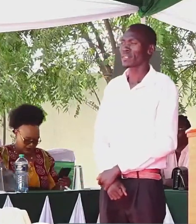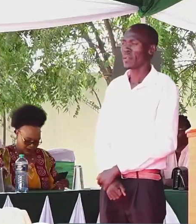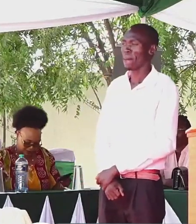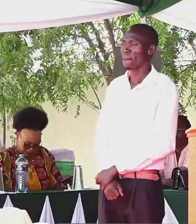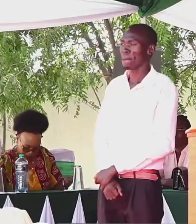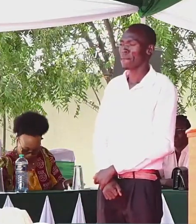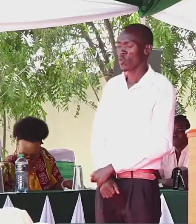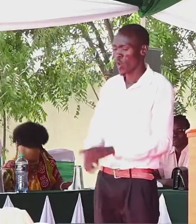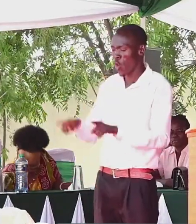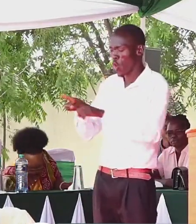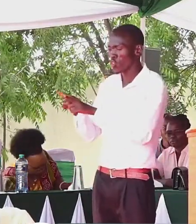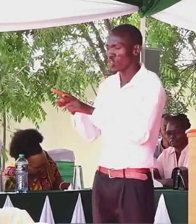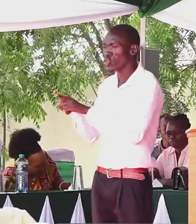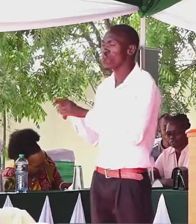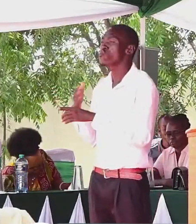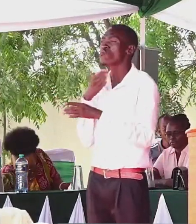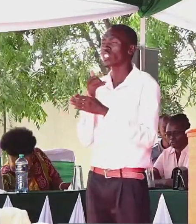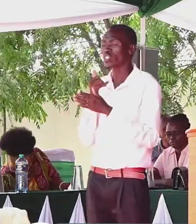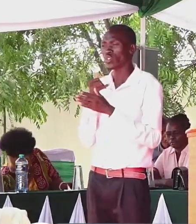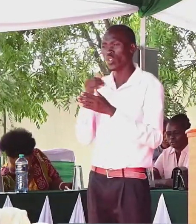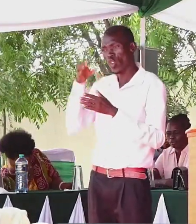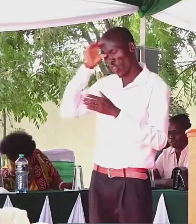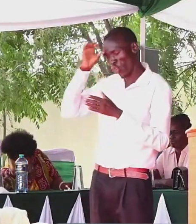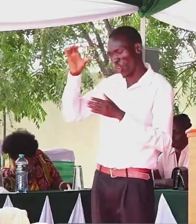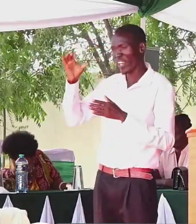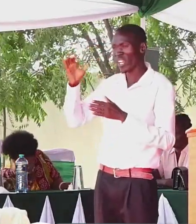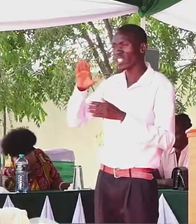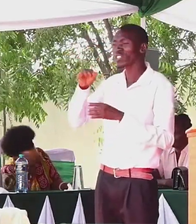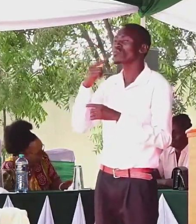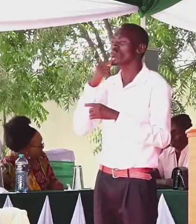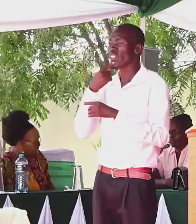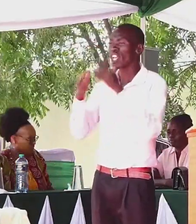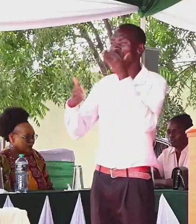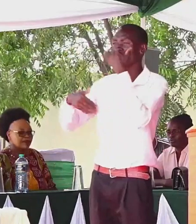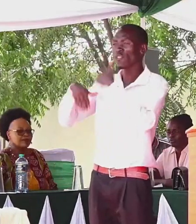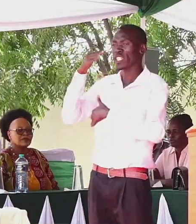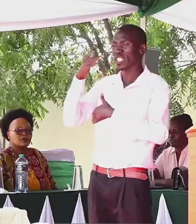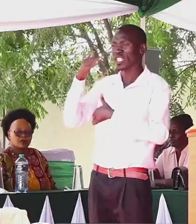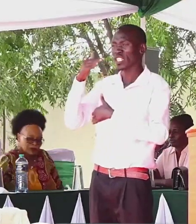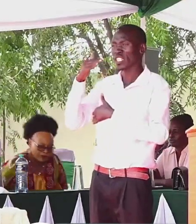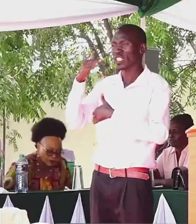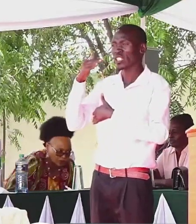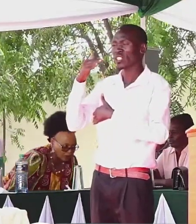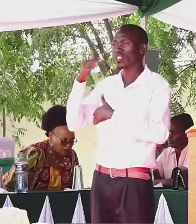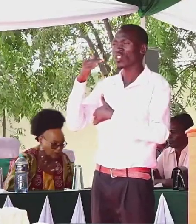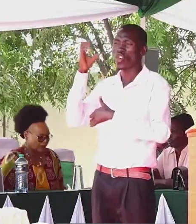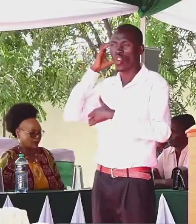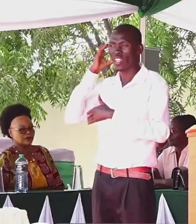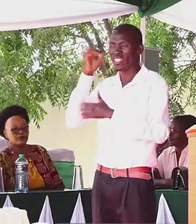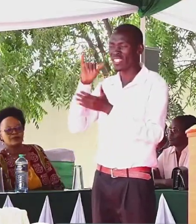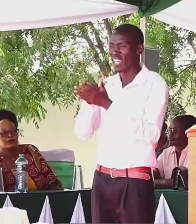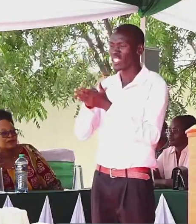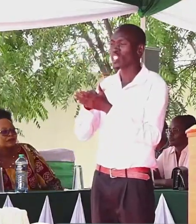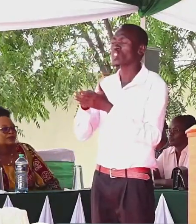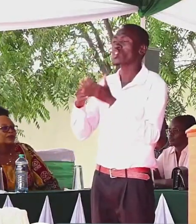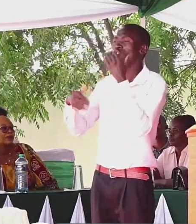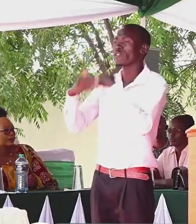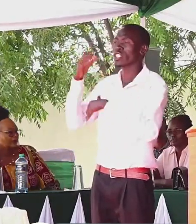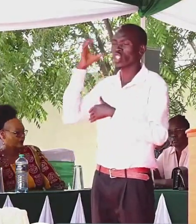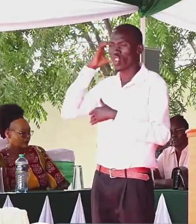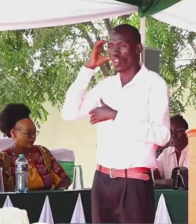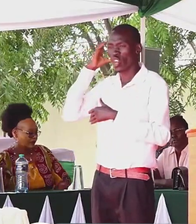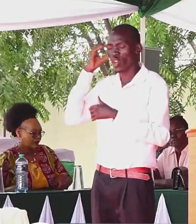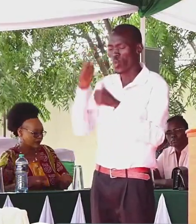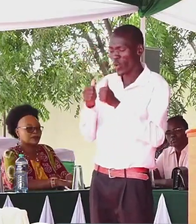We also want to recognize Turkana University College. It is the only university college which we